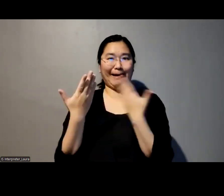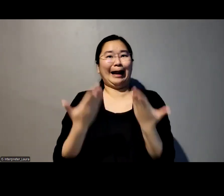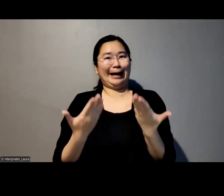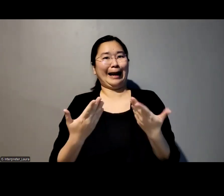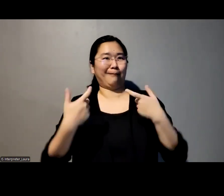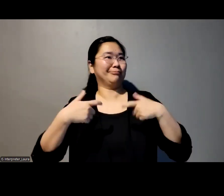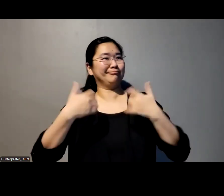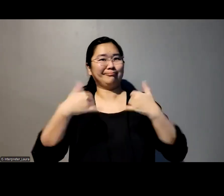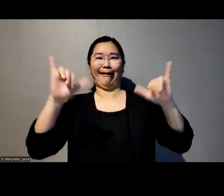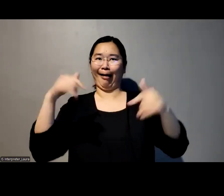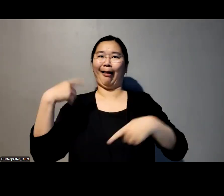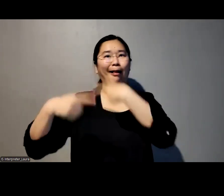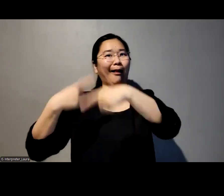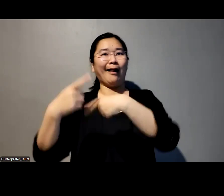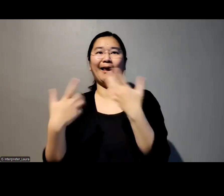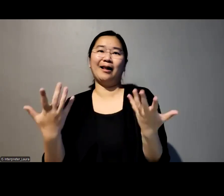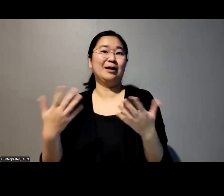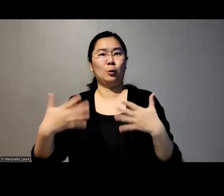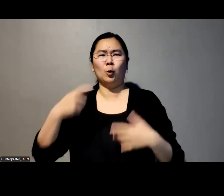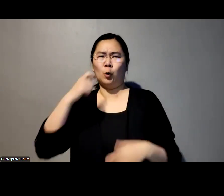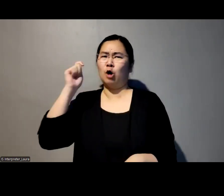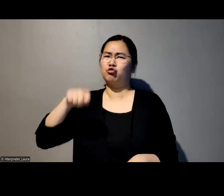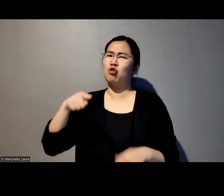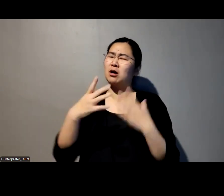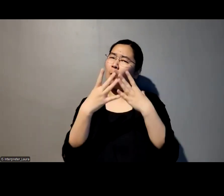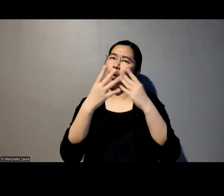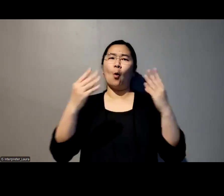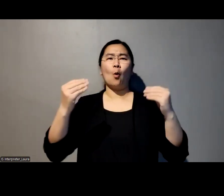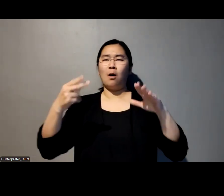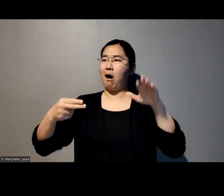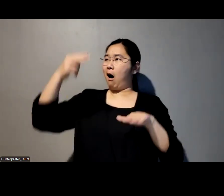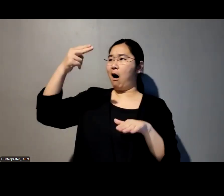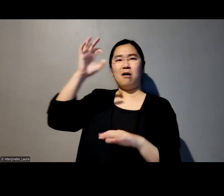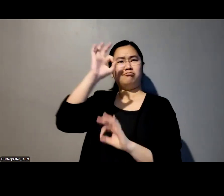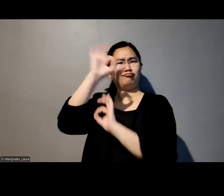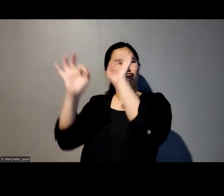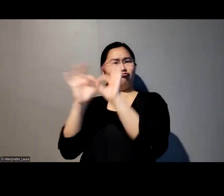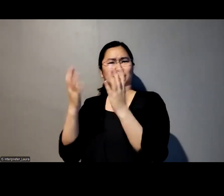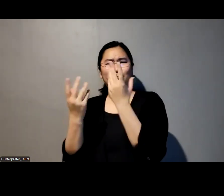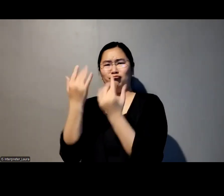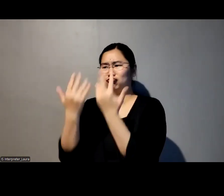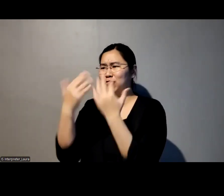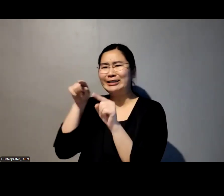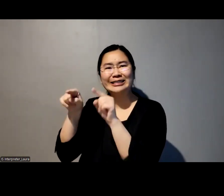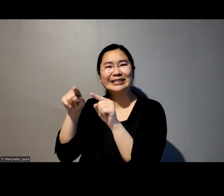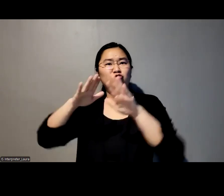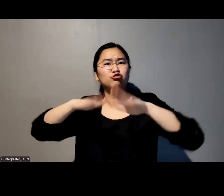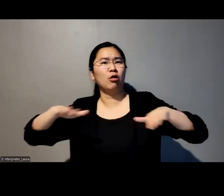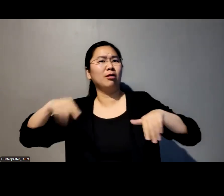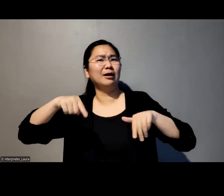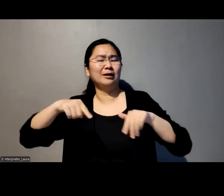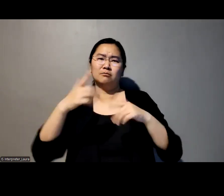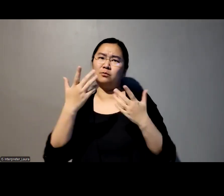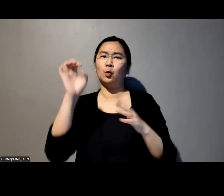They also have the separate adult institutions. We are now in Ukraine at the third attempt of a